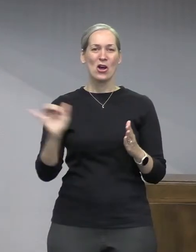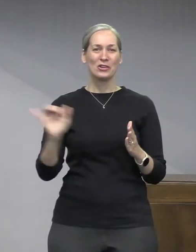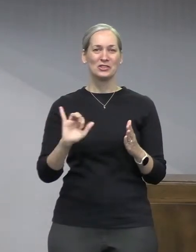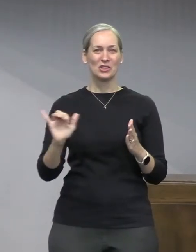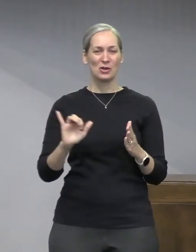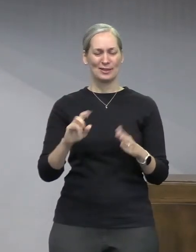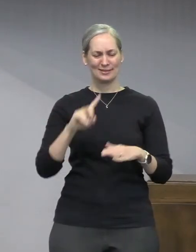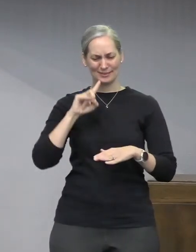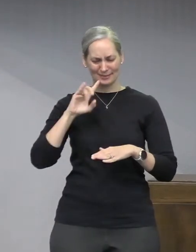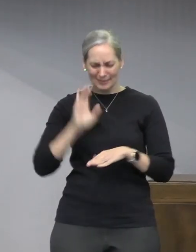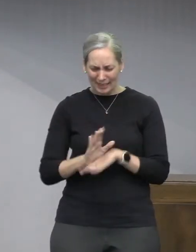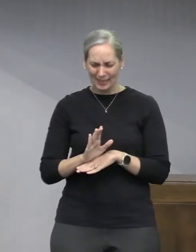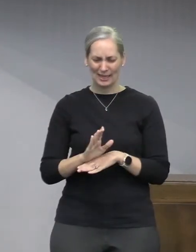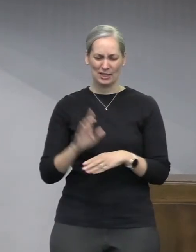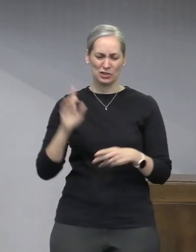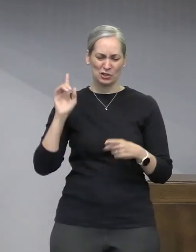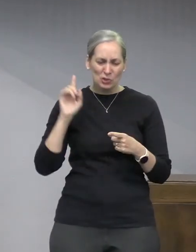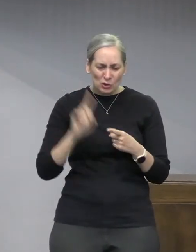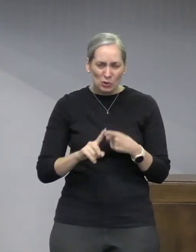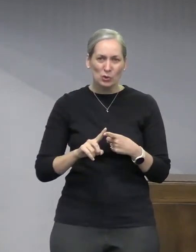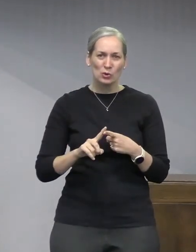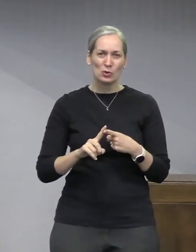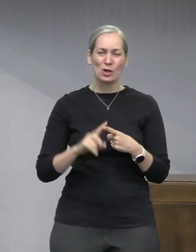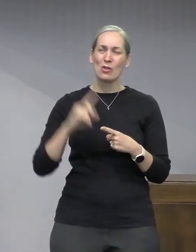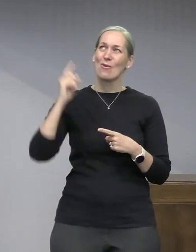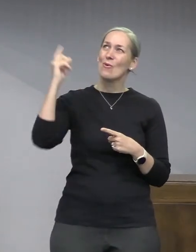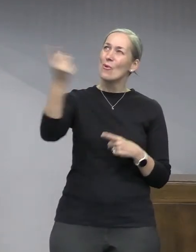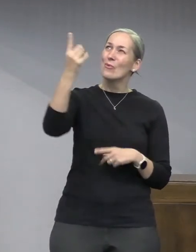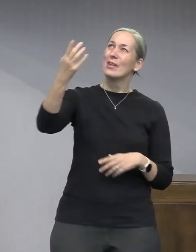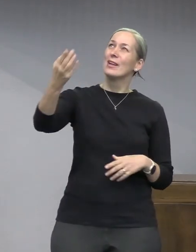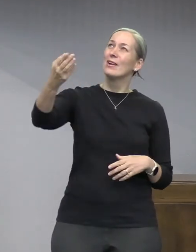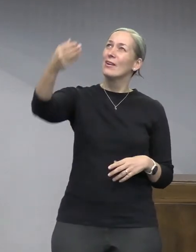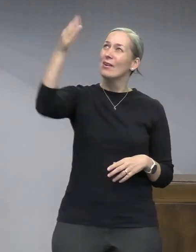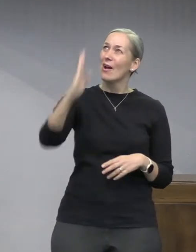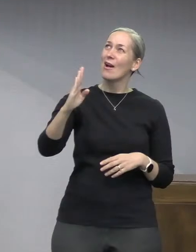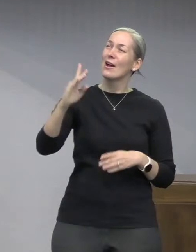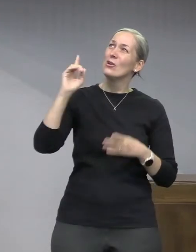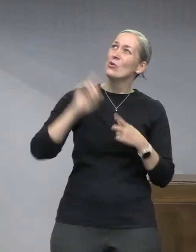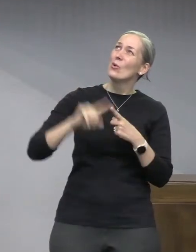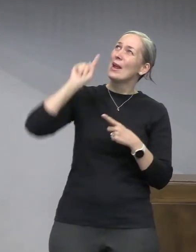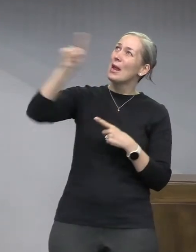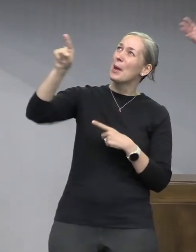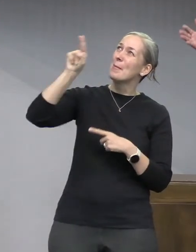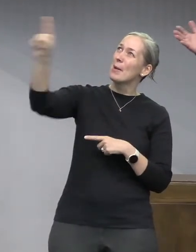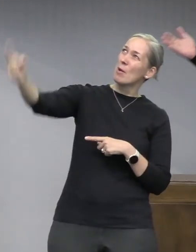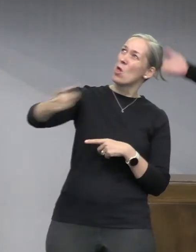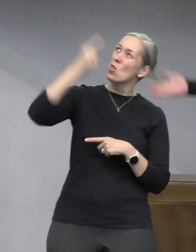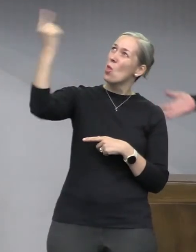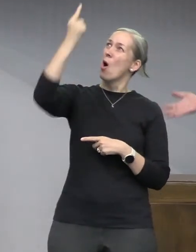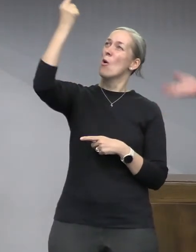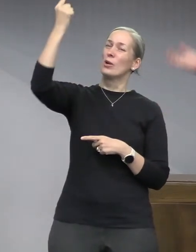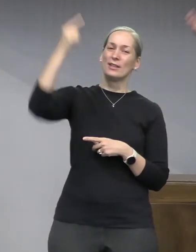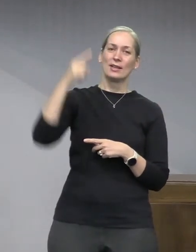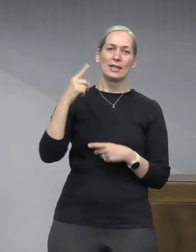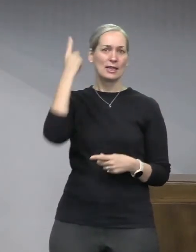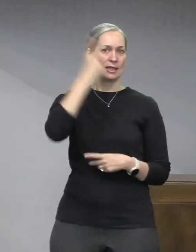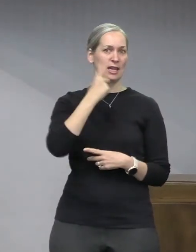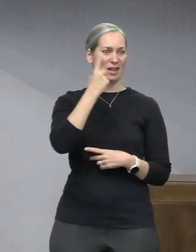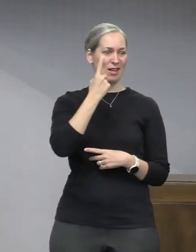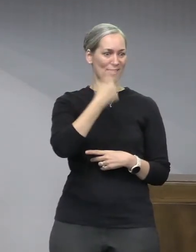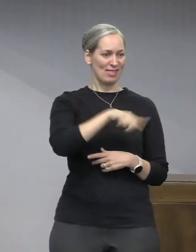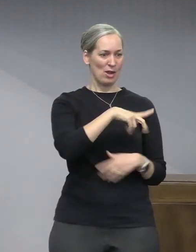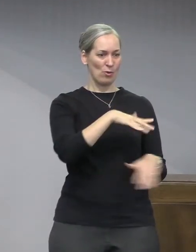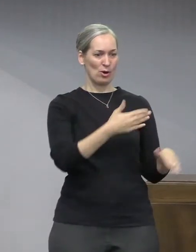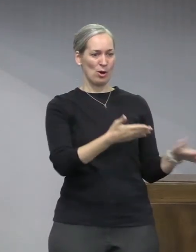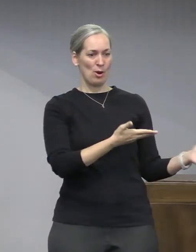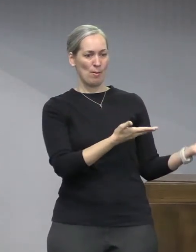a dedication to the only God. To Him and Him alone. Think about the fact that they had been brought out